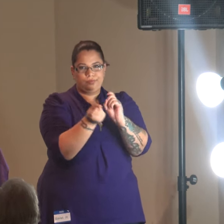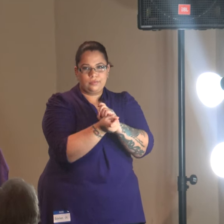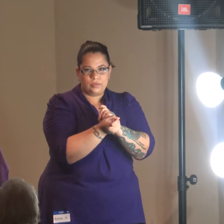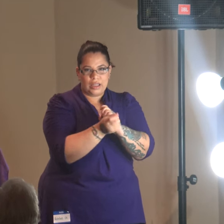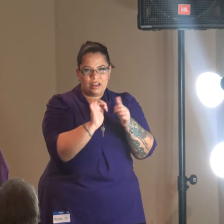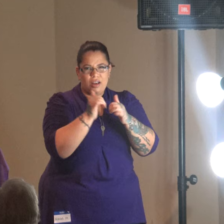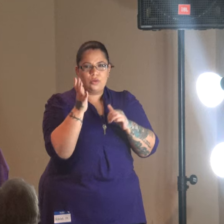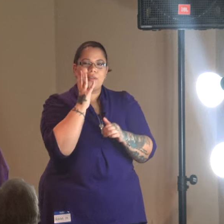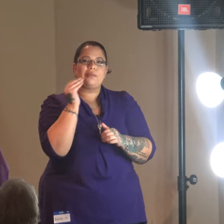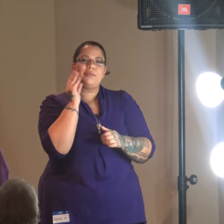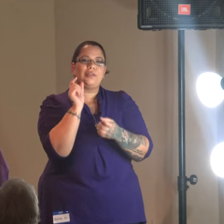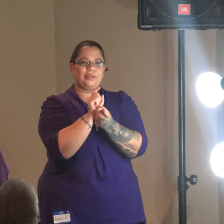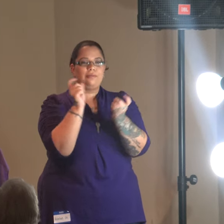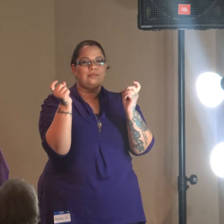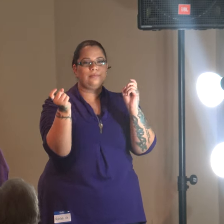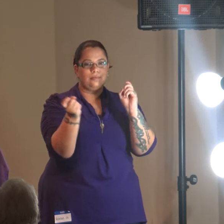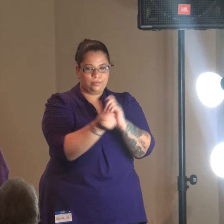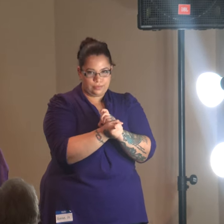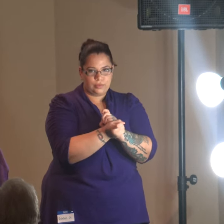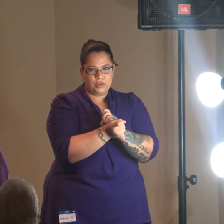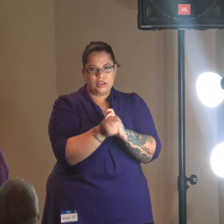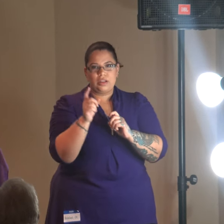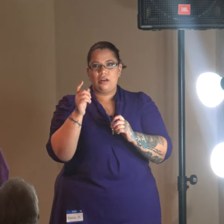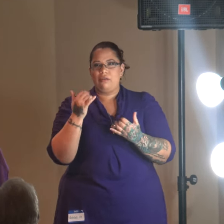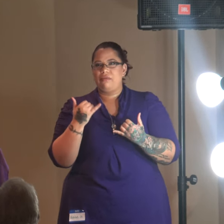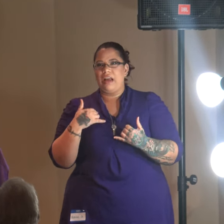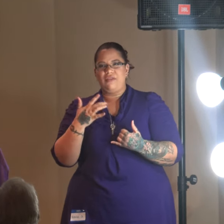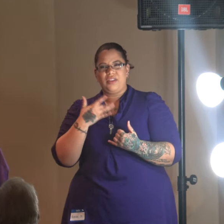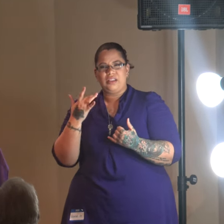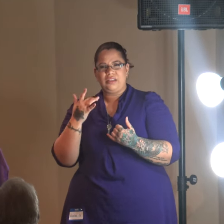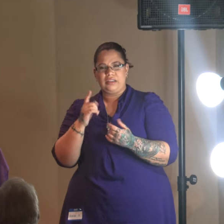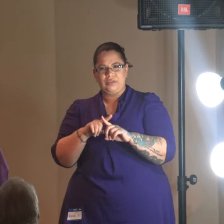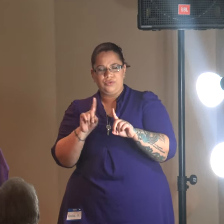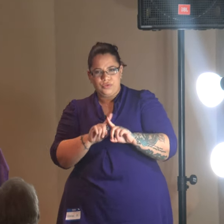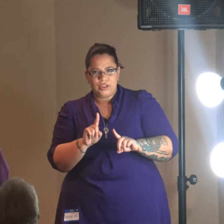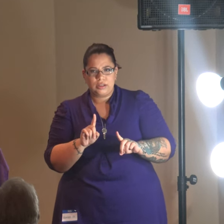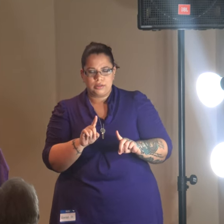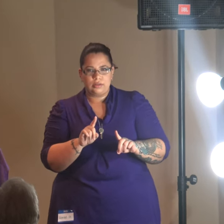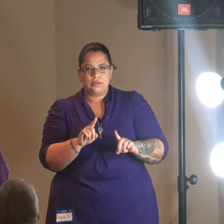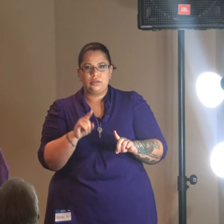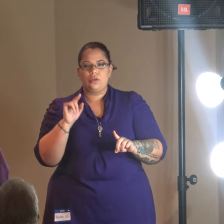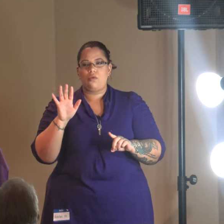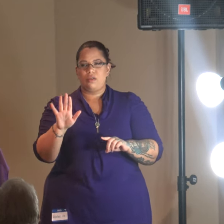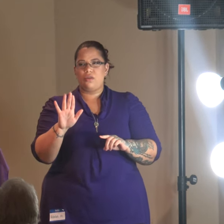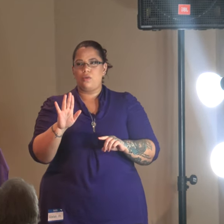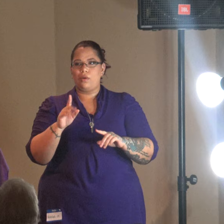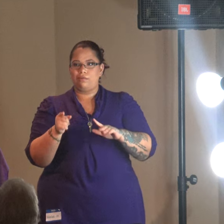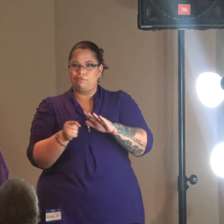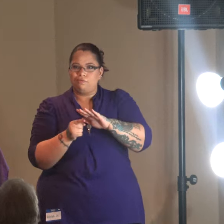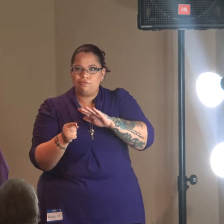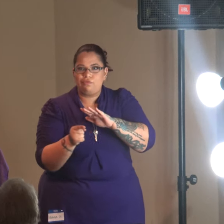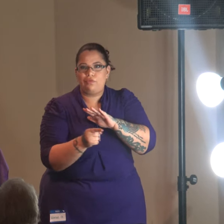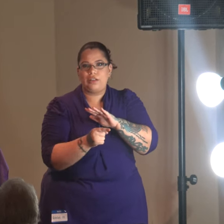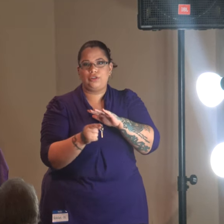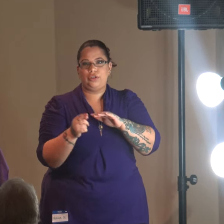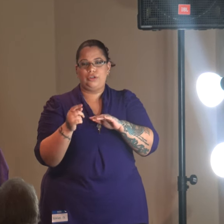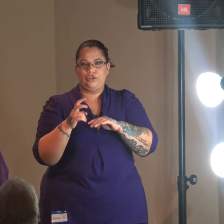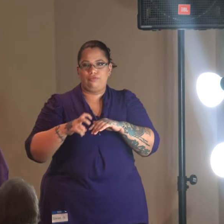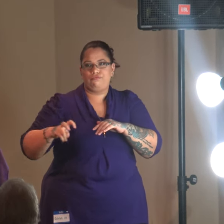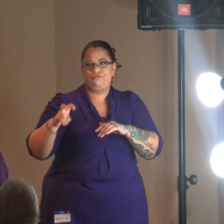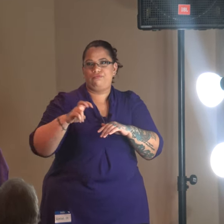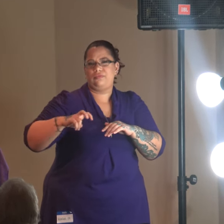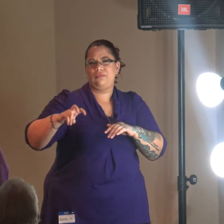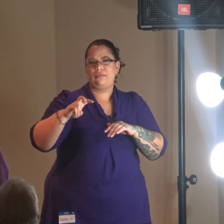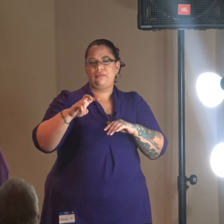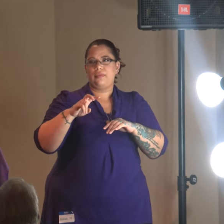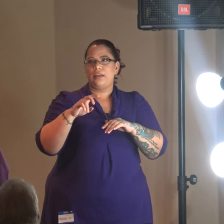it changes. And it starts to unfold differently for you. So the adventure that you're on is, how many ways can I